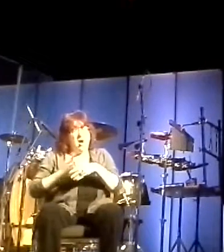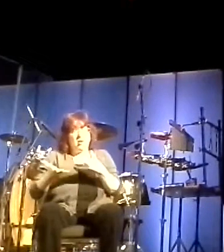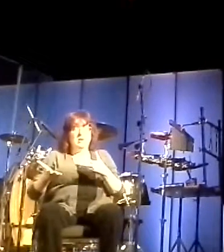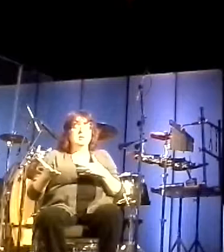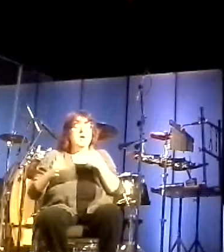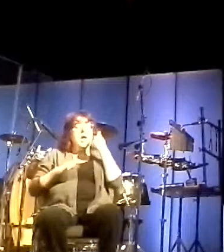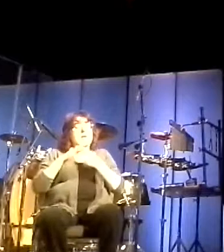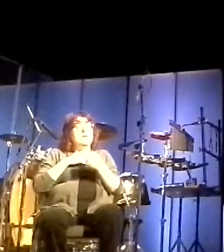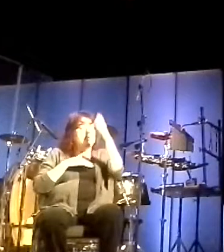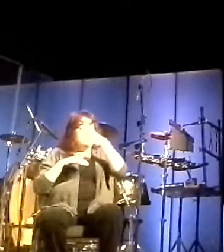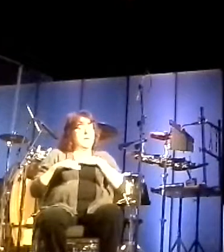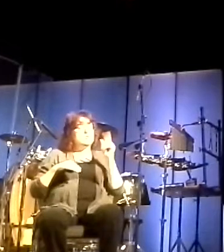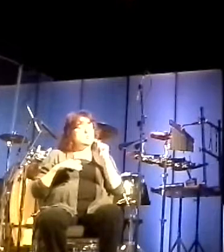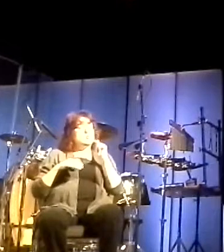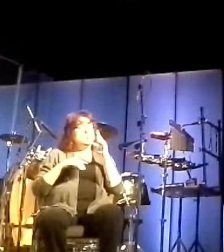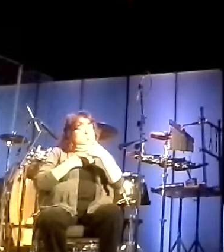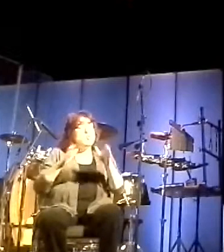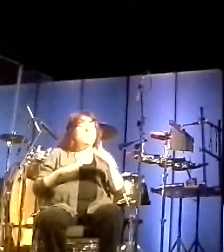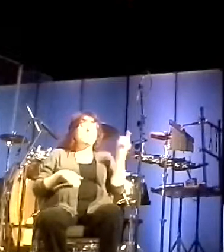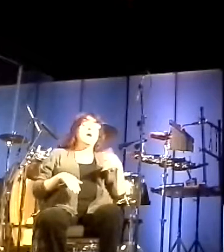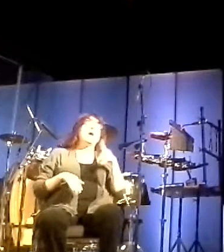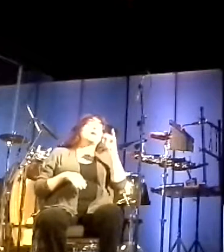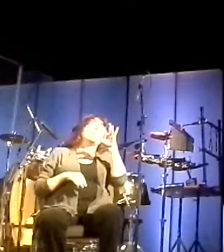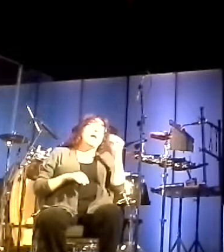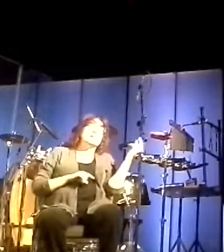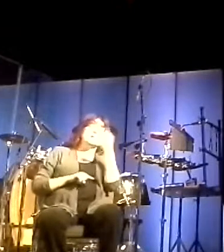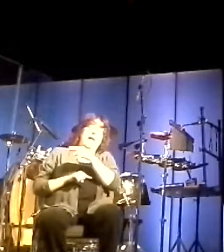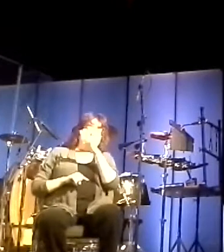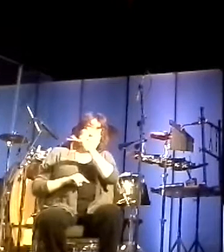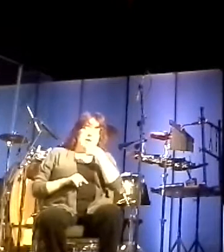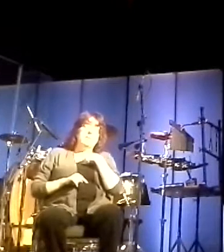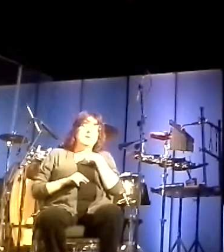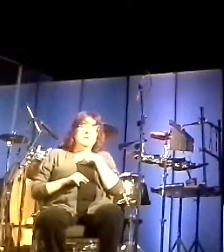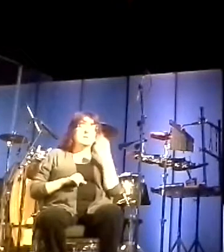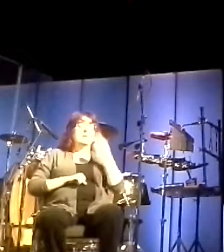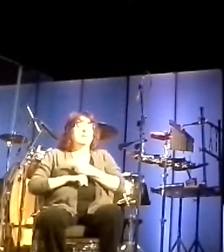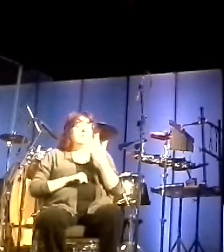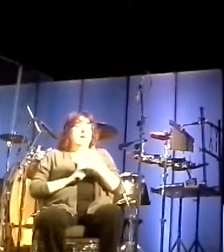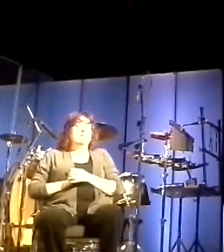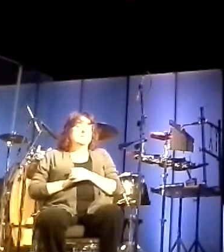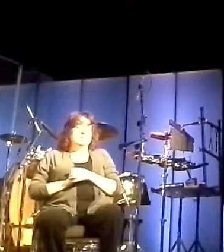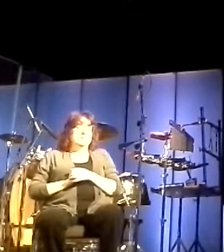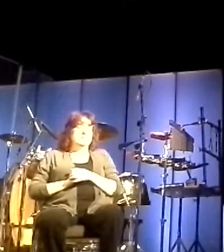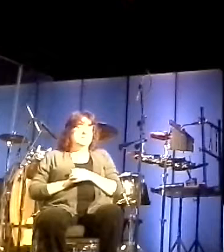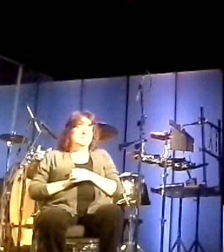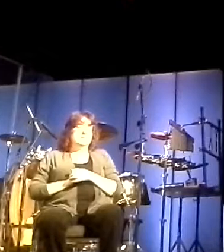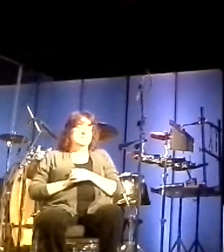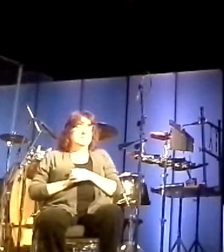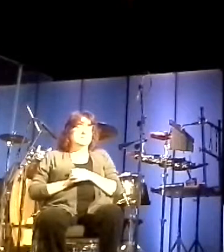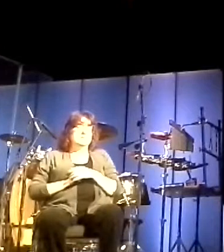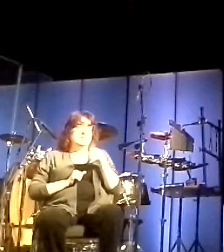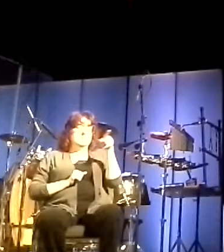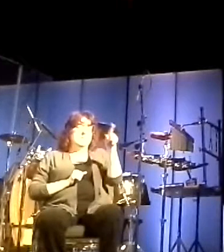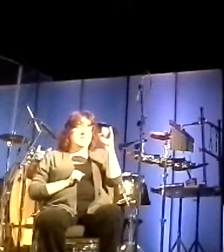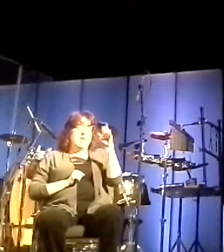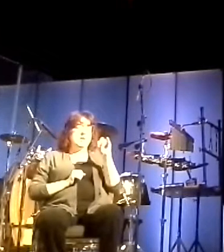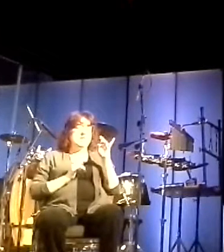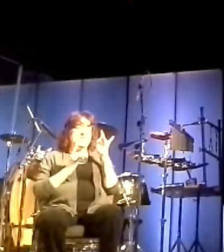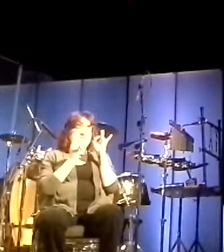I hid in the men's room until they sent Lance in to look for me. Day 5. I hate